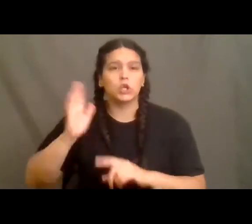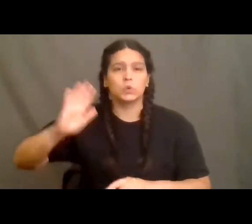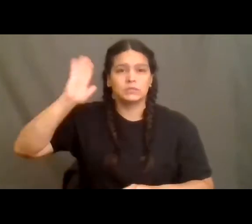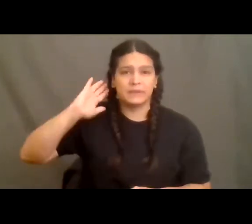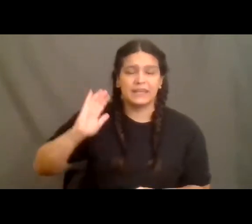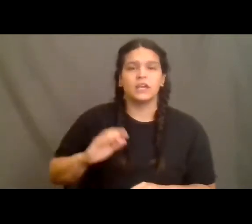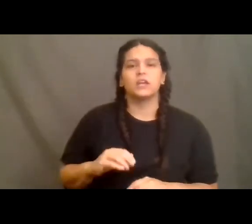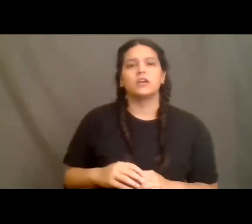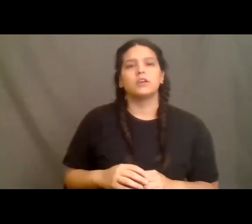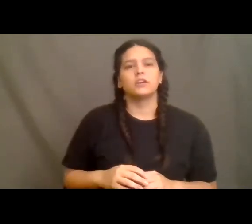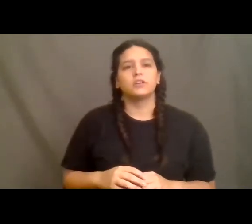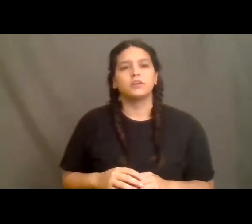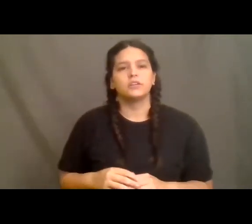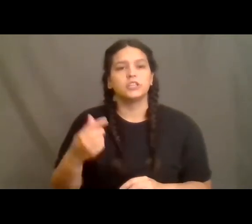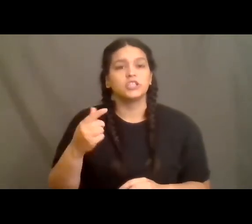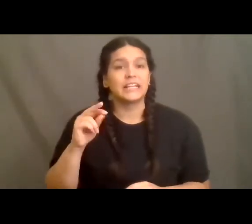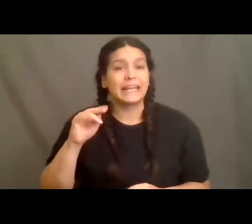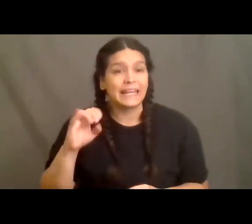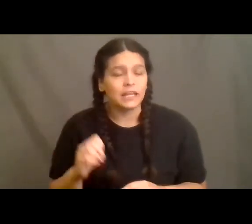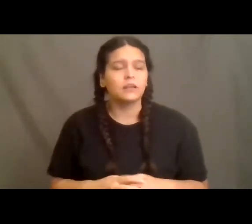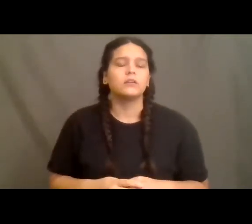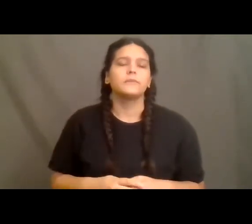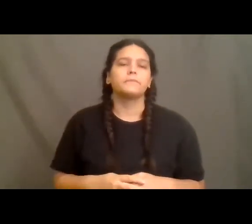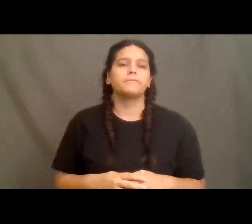Jini. And over time that term